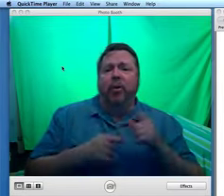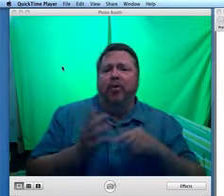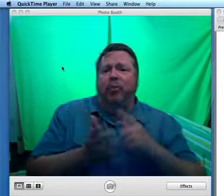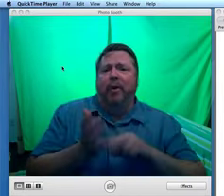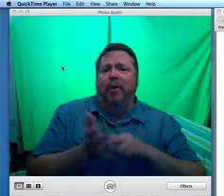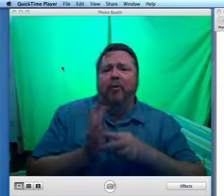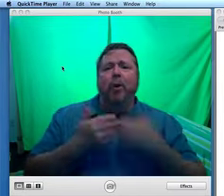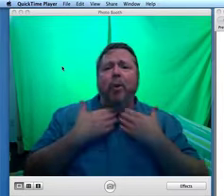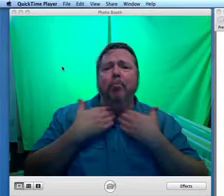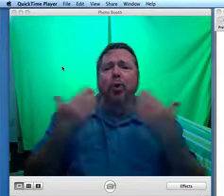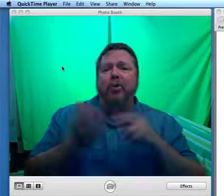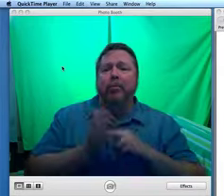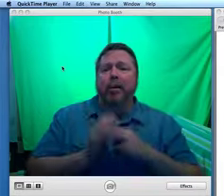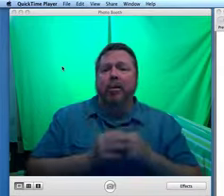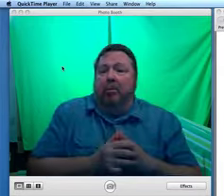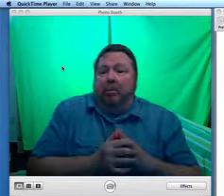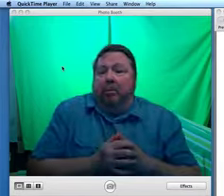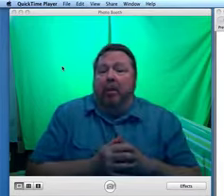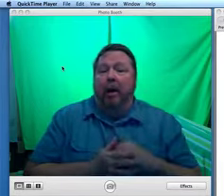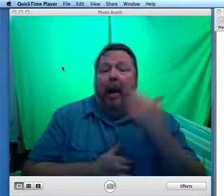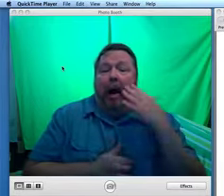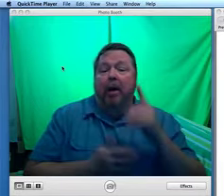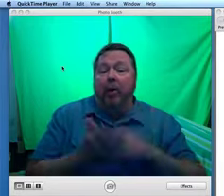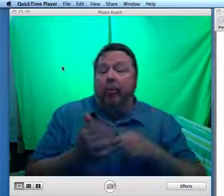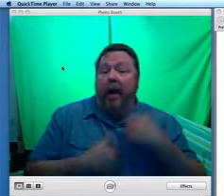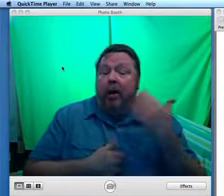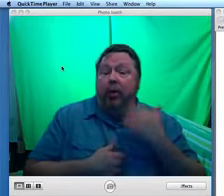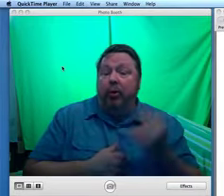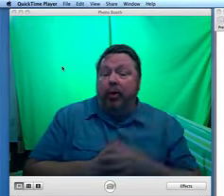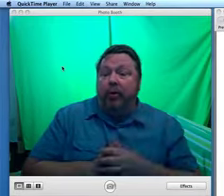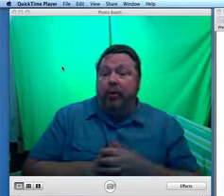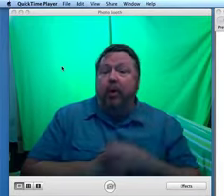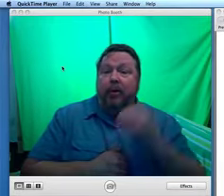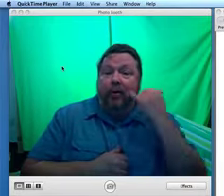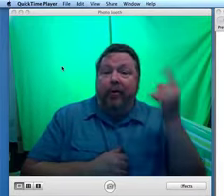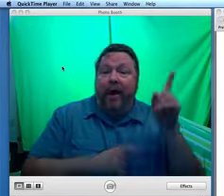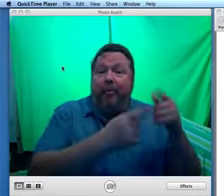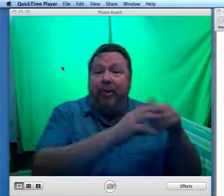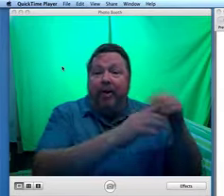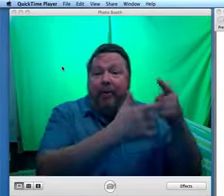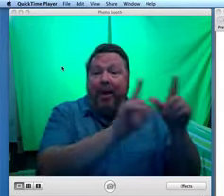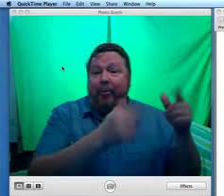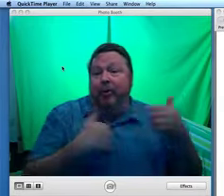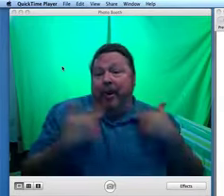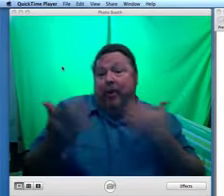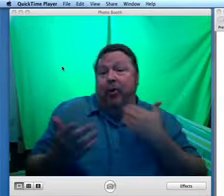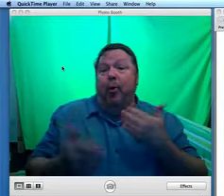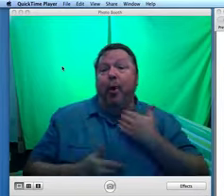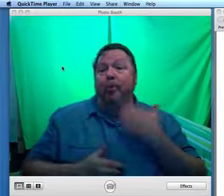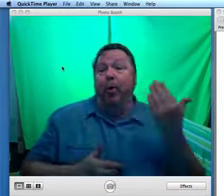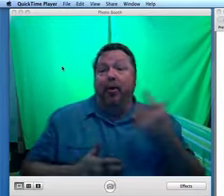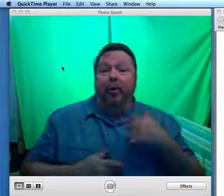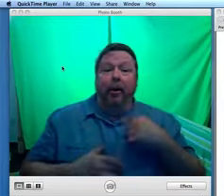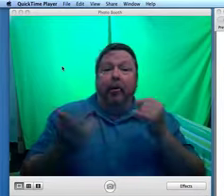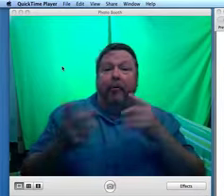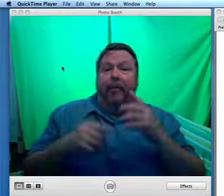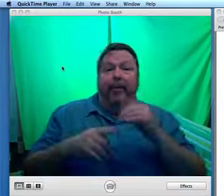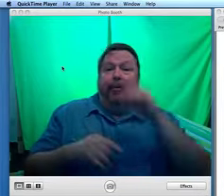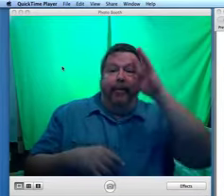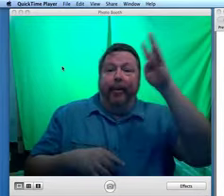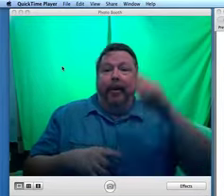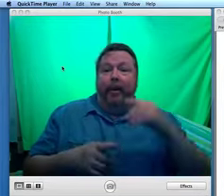What does mut mean? I don't know, but I can cue it. So if it happens in another language, I can cue mut. Or if